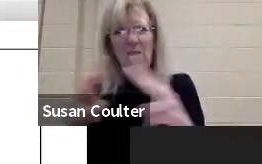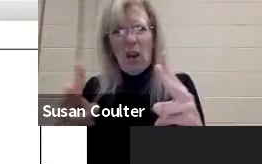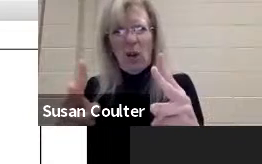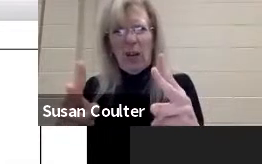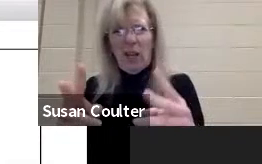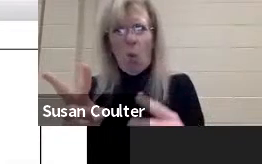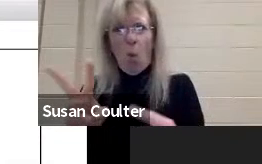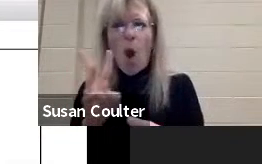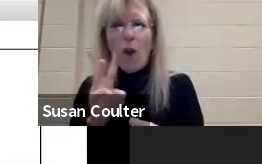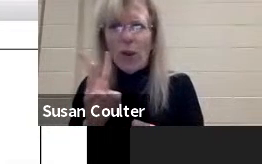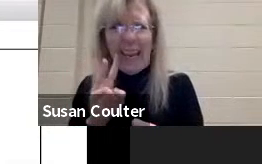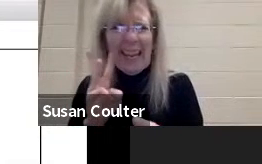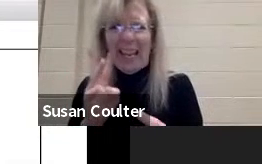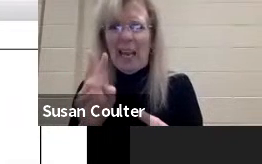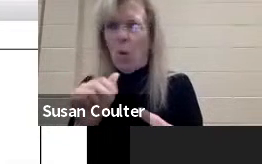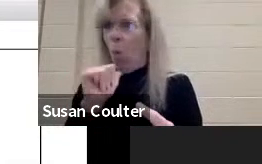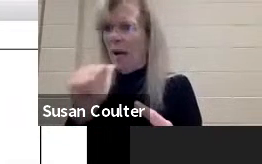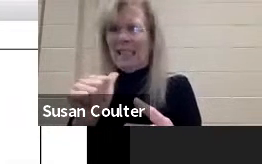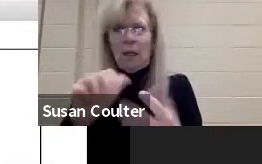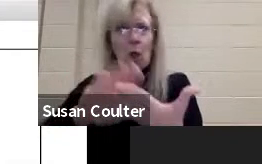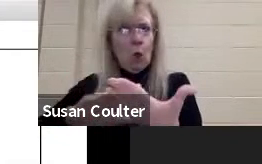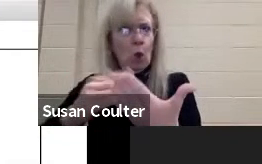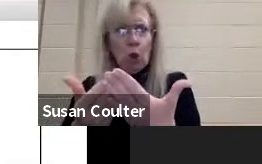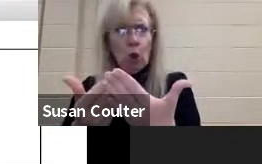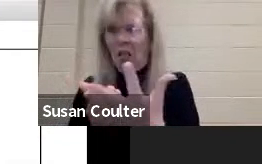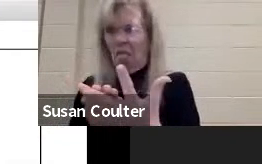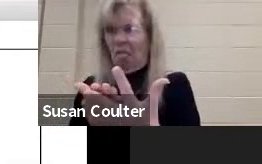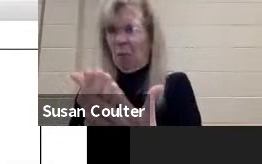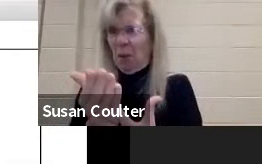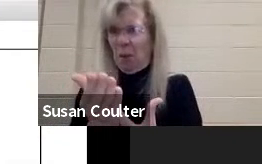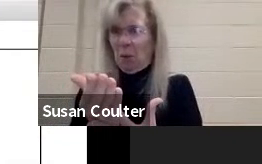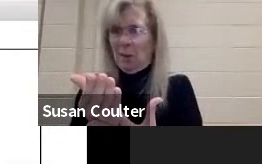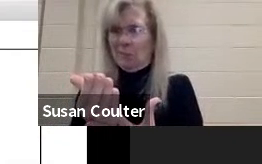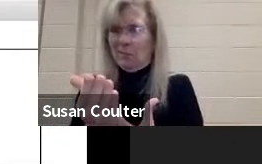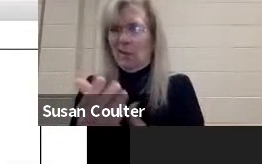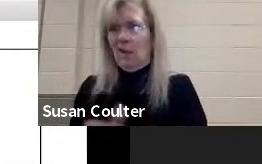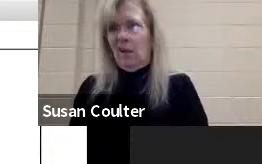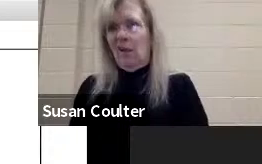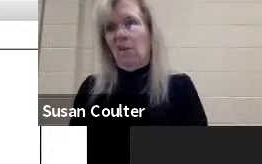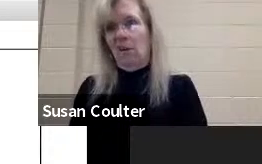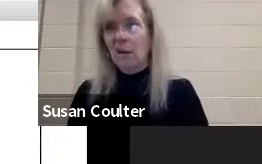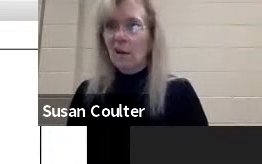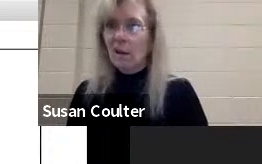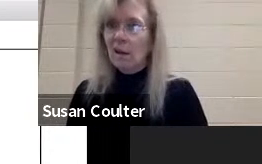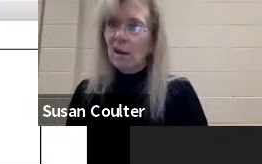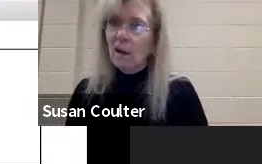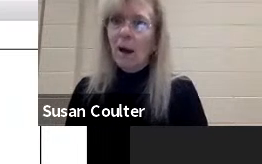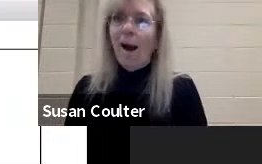It was very watery. It wasn't cooked through.